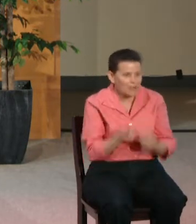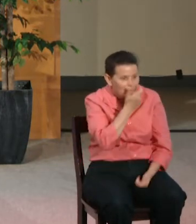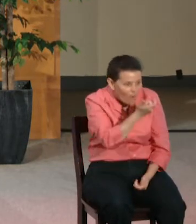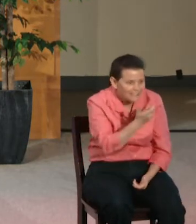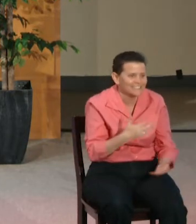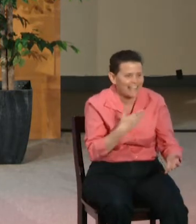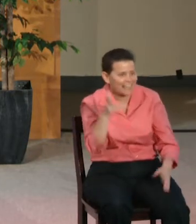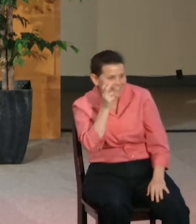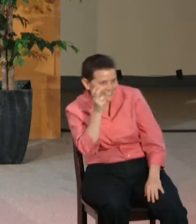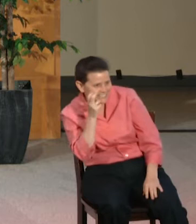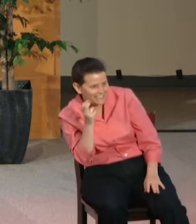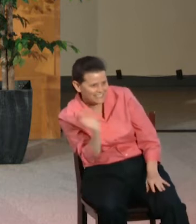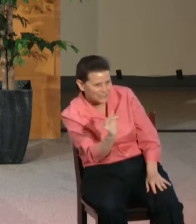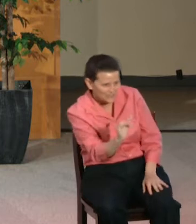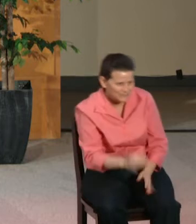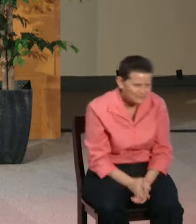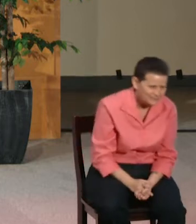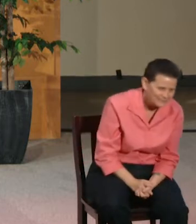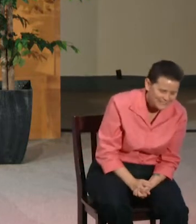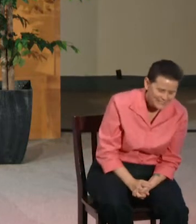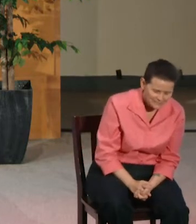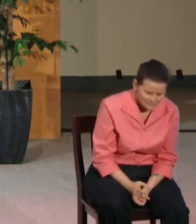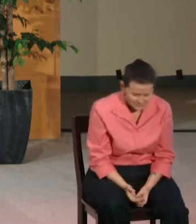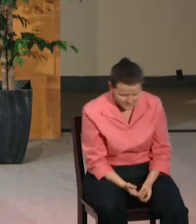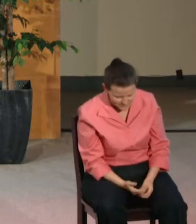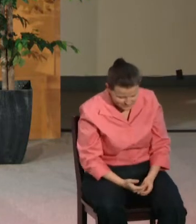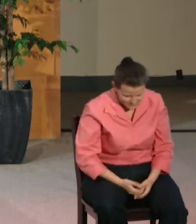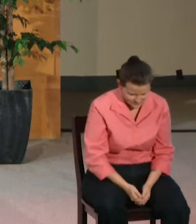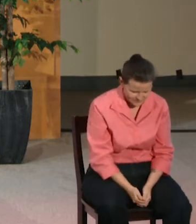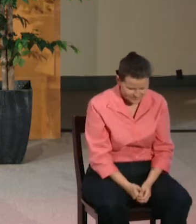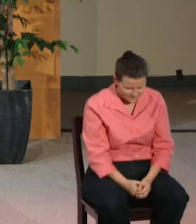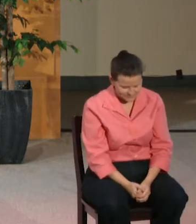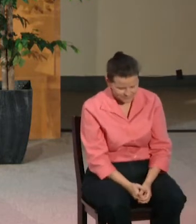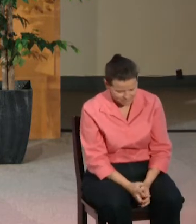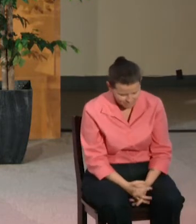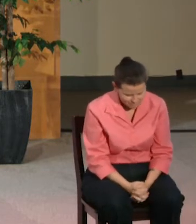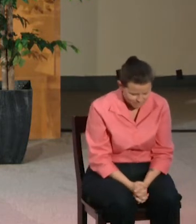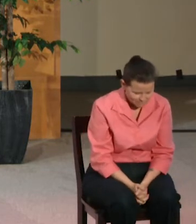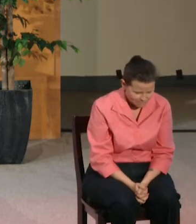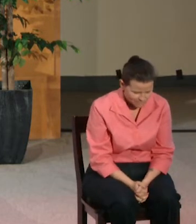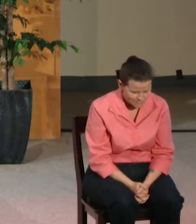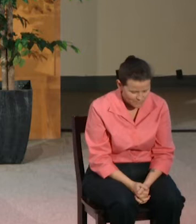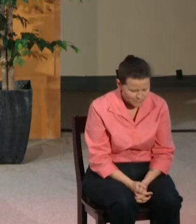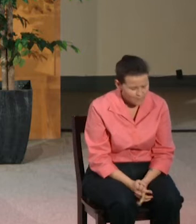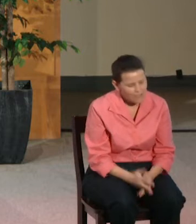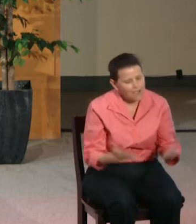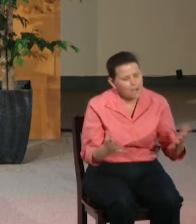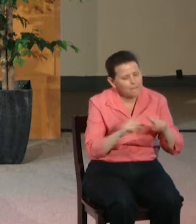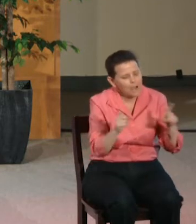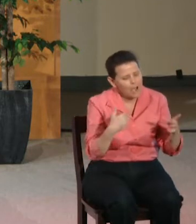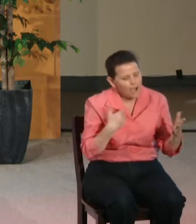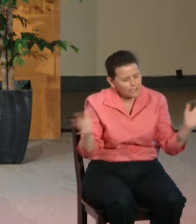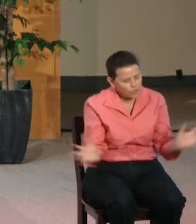too. You know, go to your streaming service and dial up March of the Penguins and just the soundtrack and just listen to that. But I highly encourage everybody to revisit